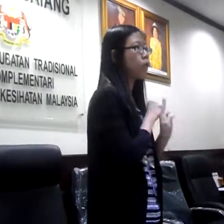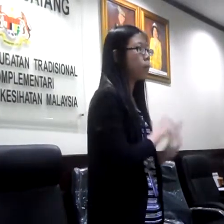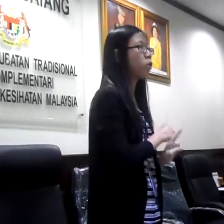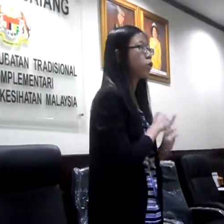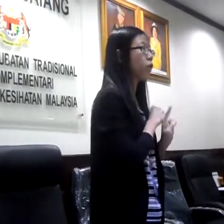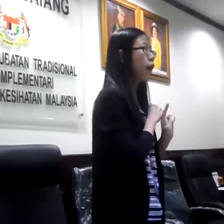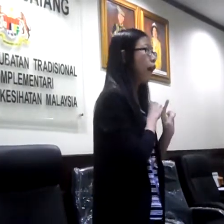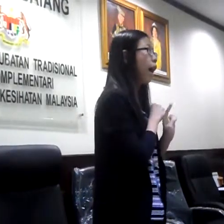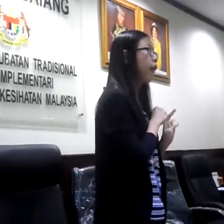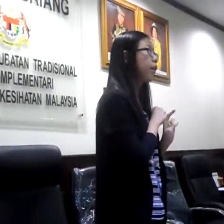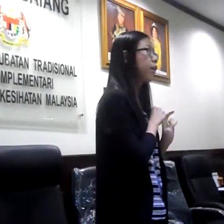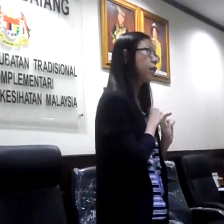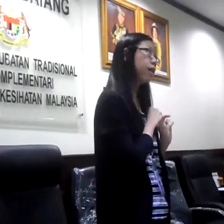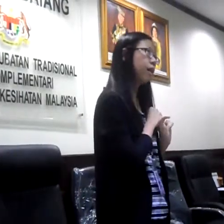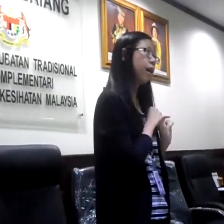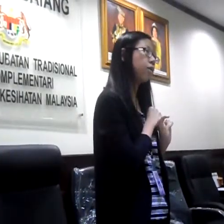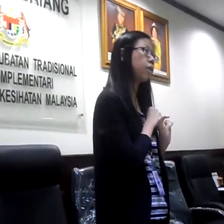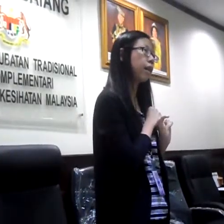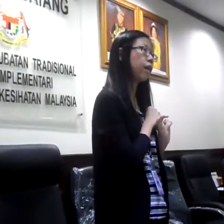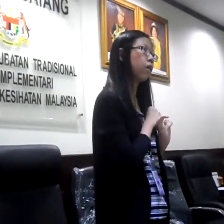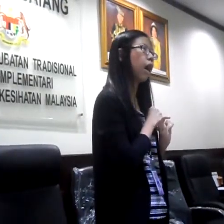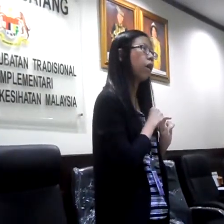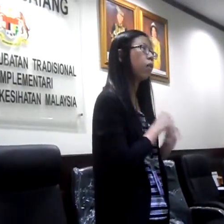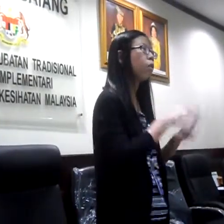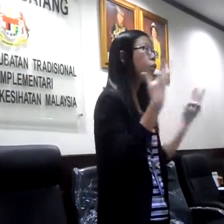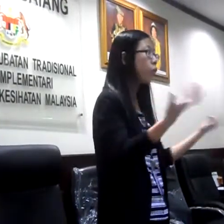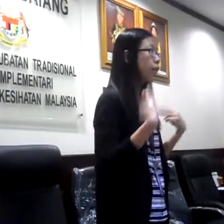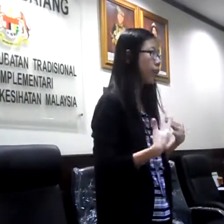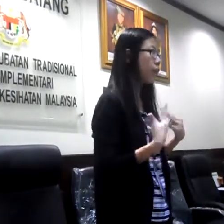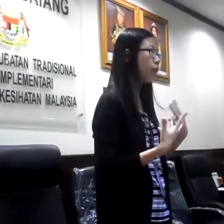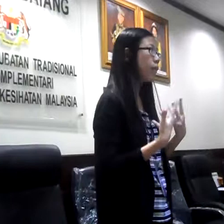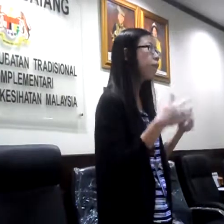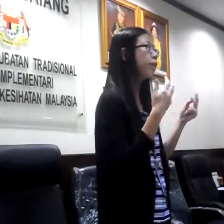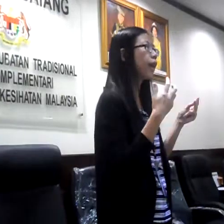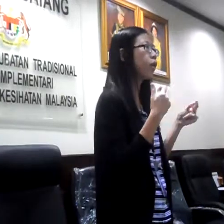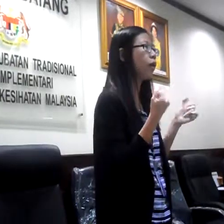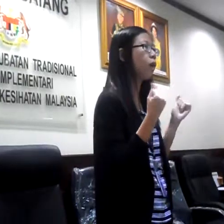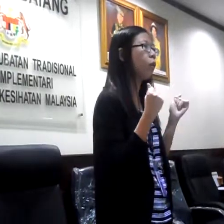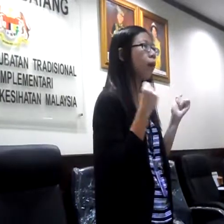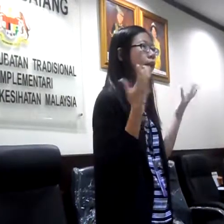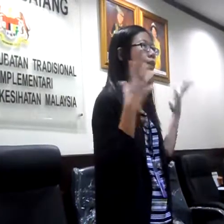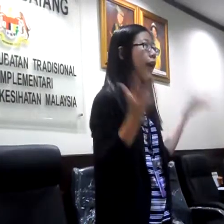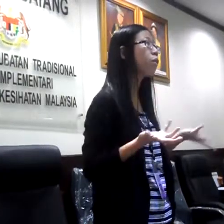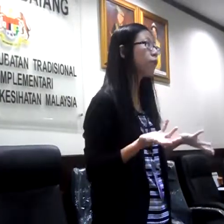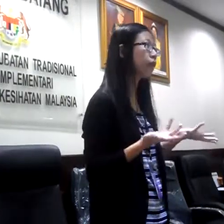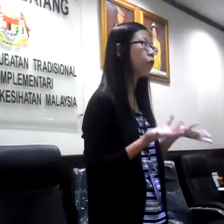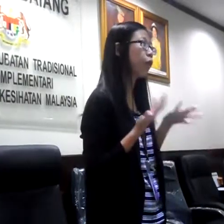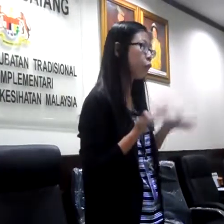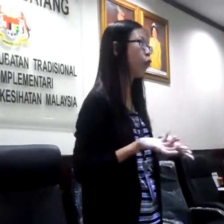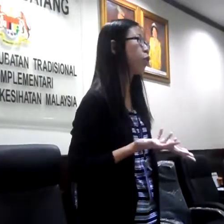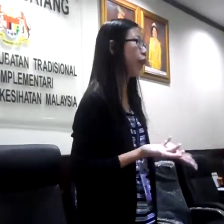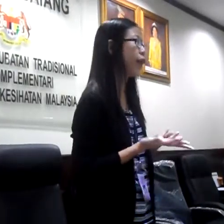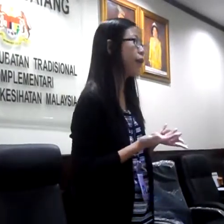what you're supposed to... How to say... We will receive. Means it's like your... What is the end result you are going to get,